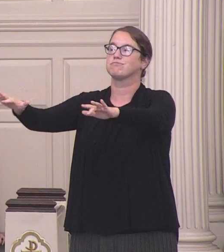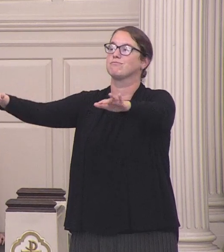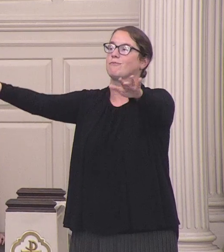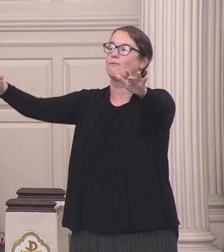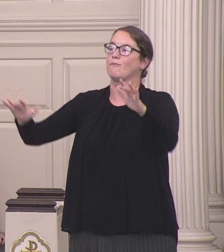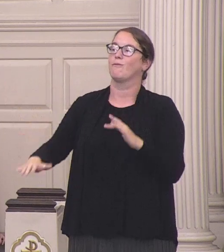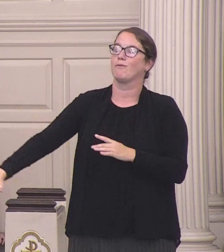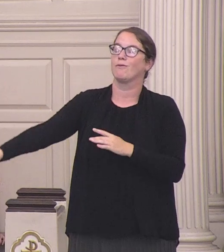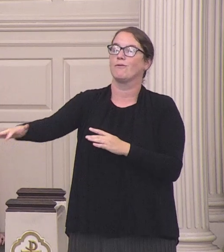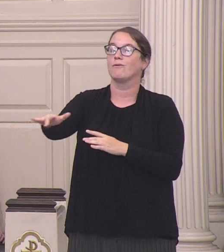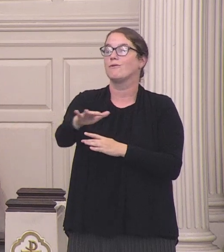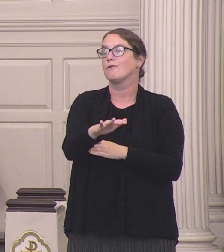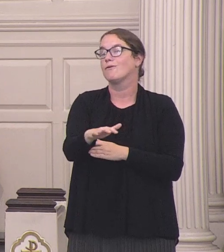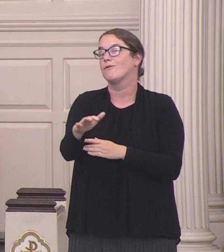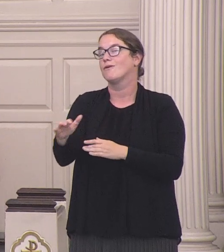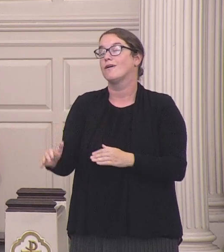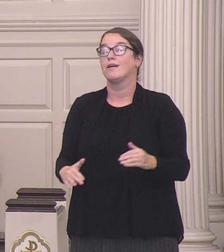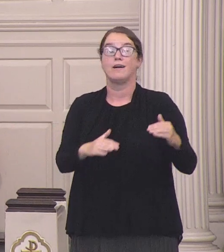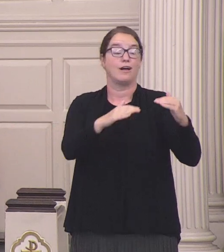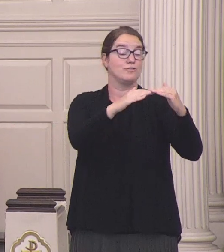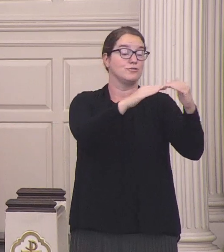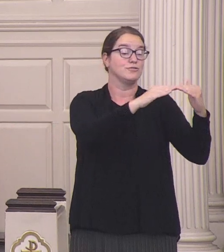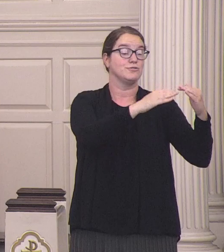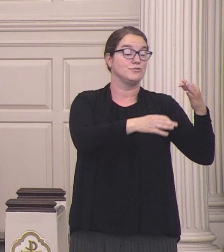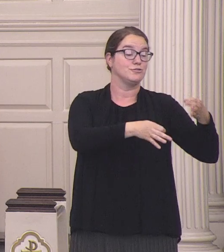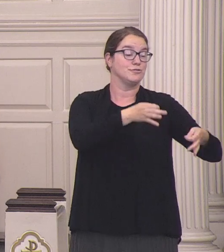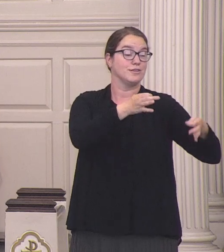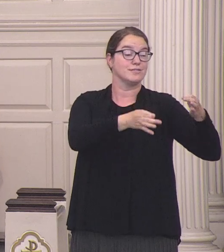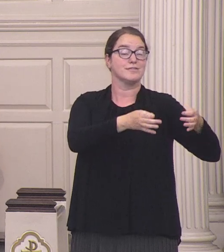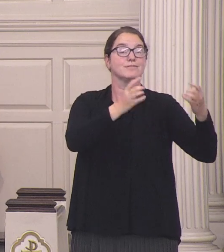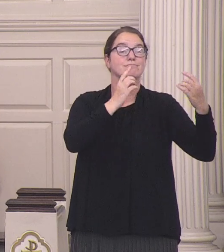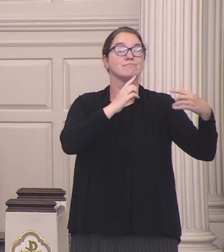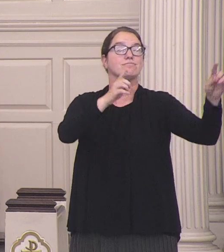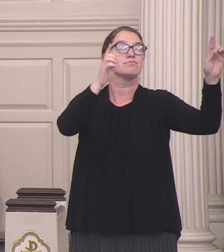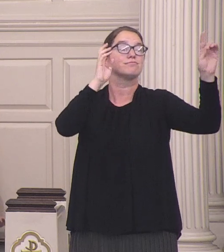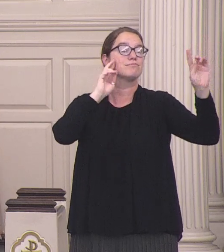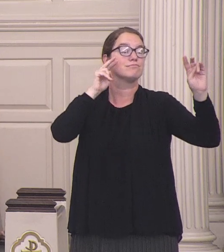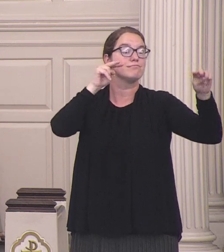earth, and justice shall look down from